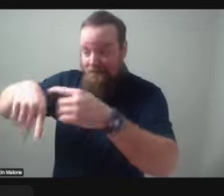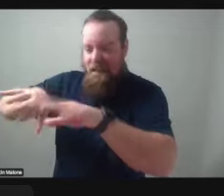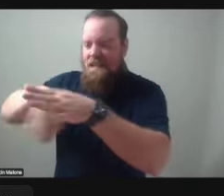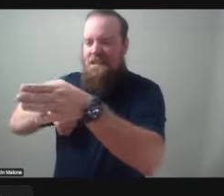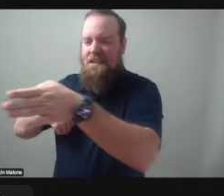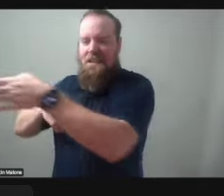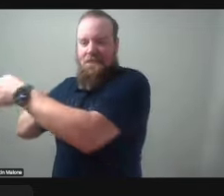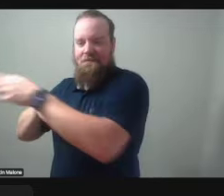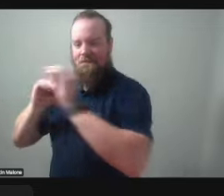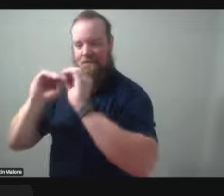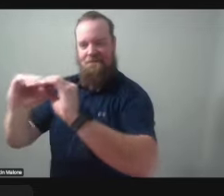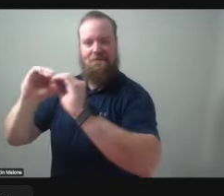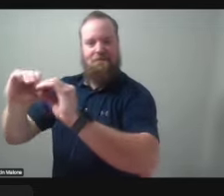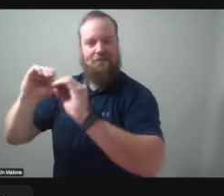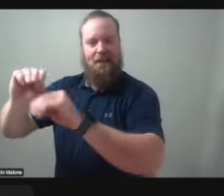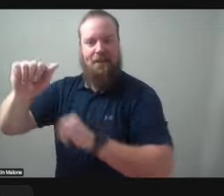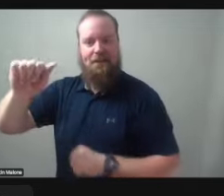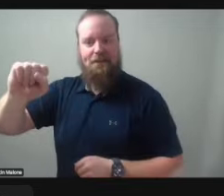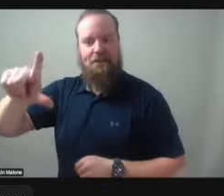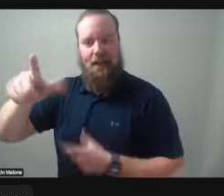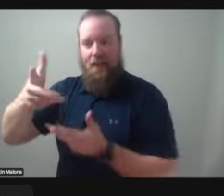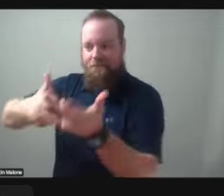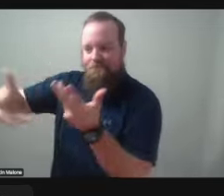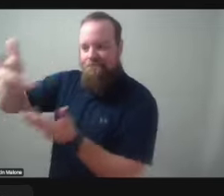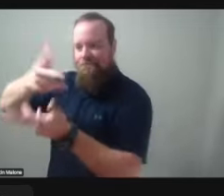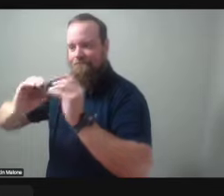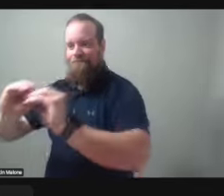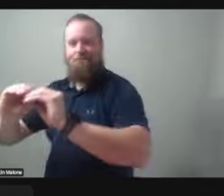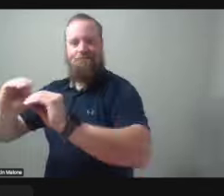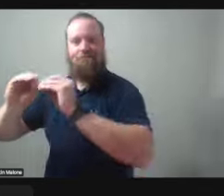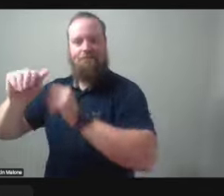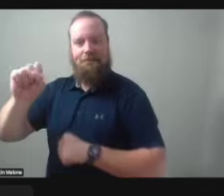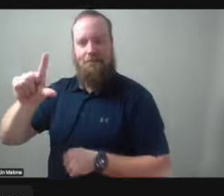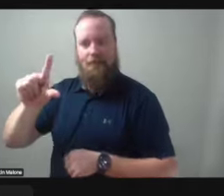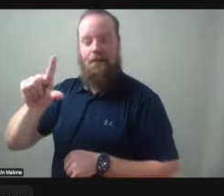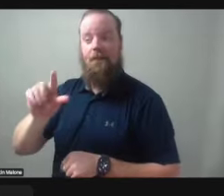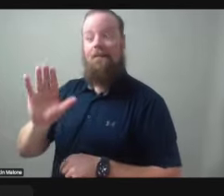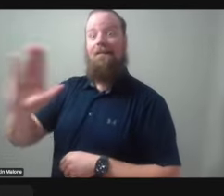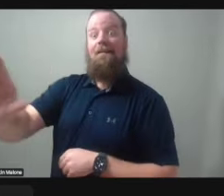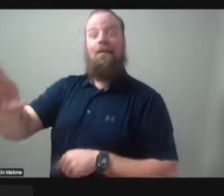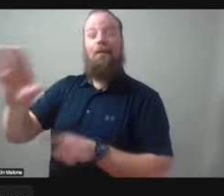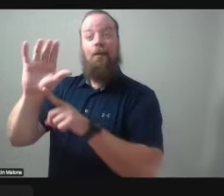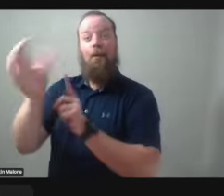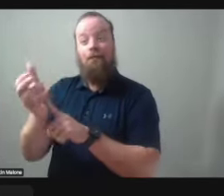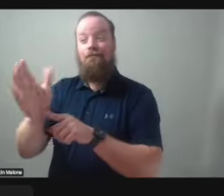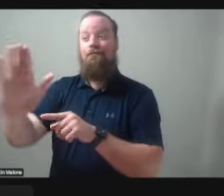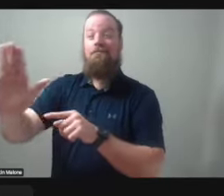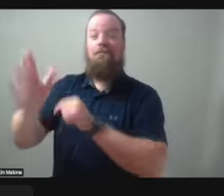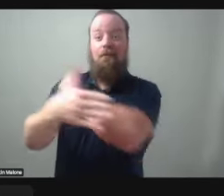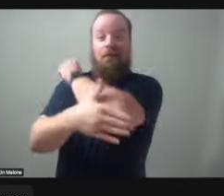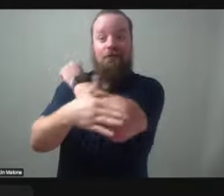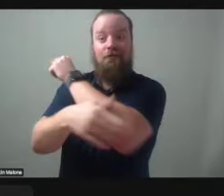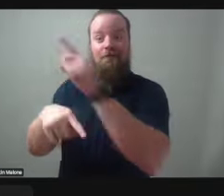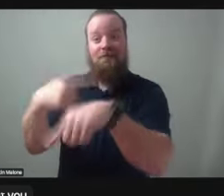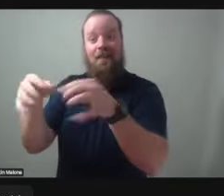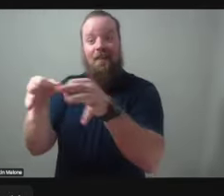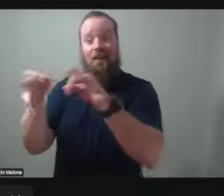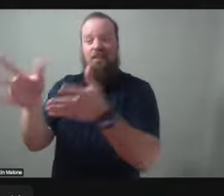they'll find deaf communities, and they will teach them their